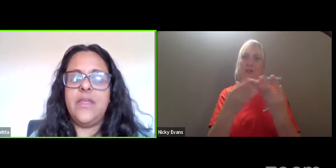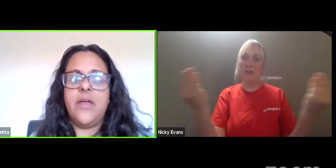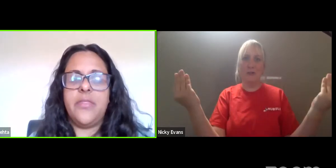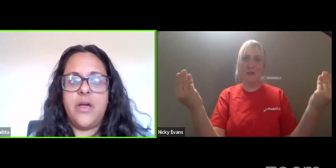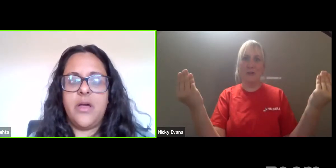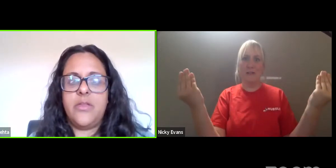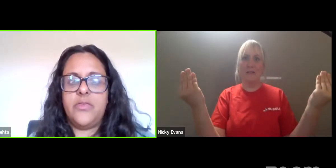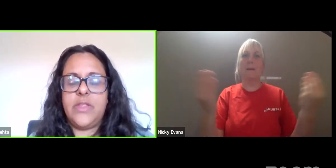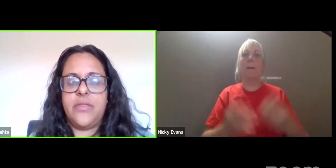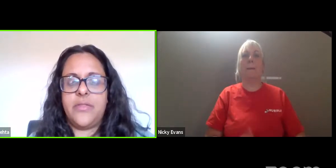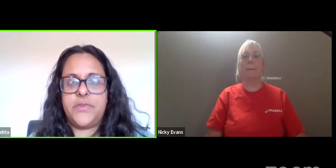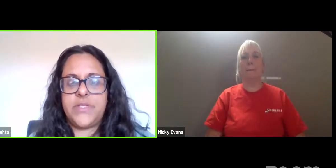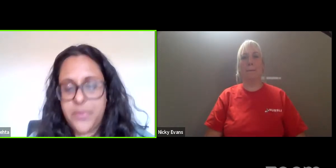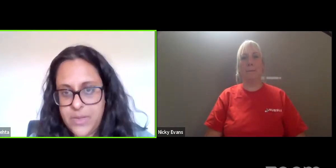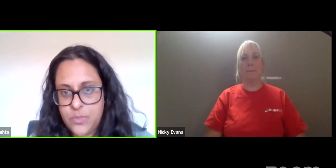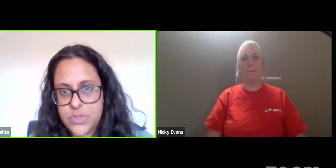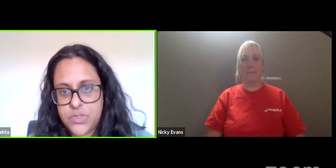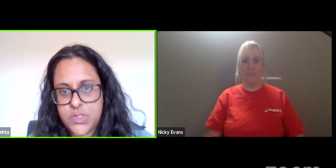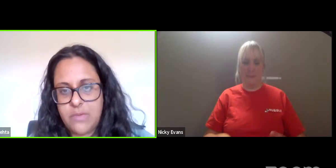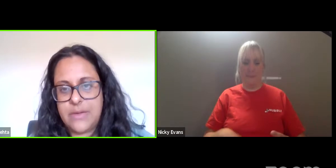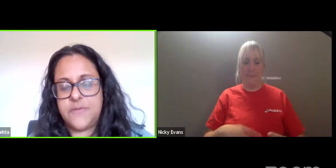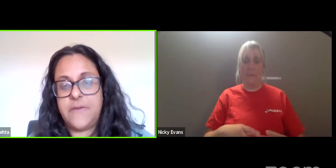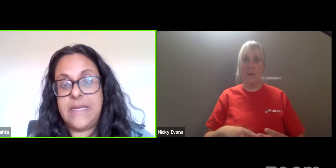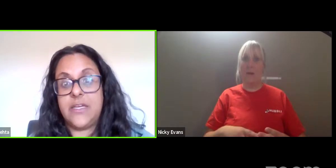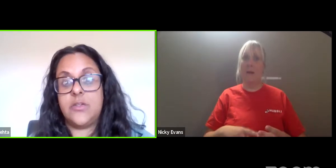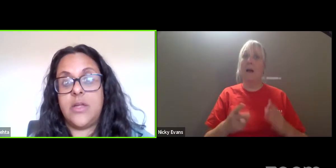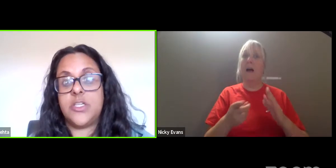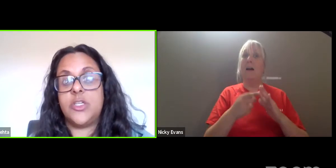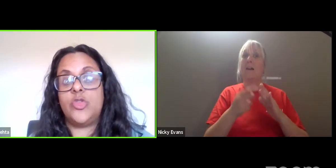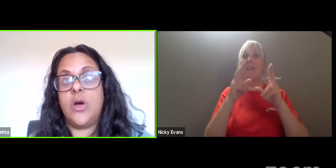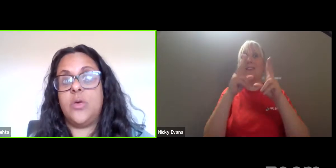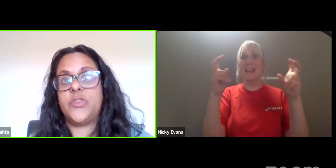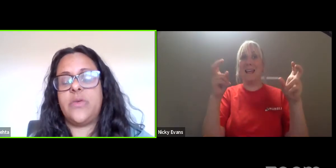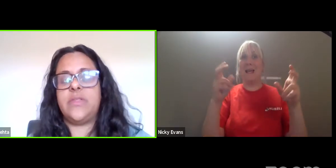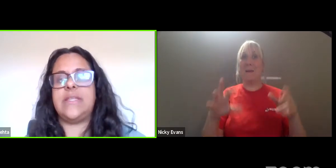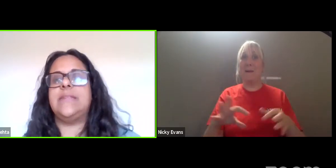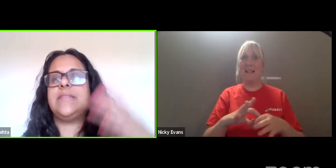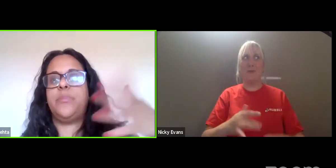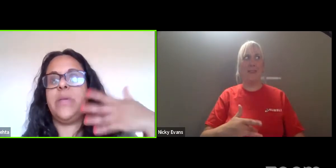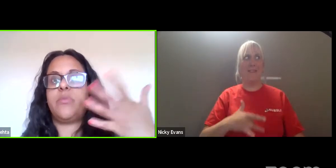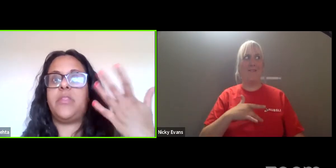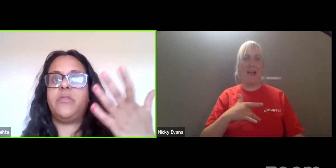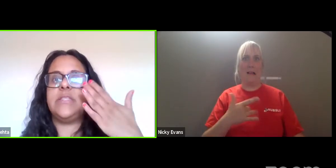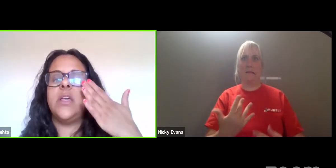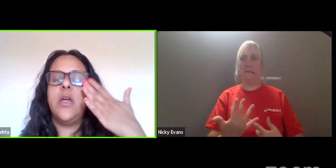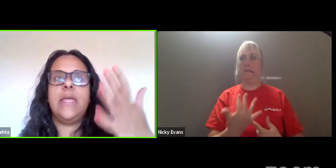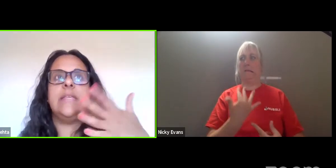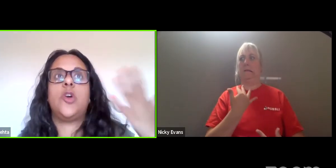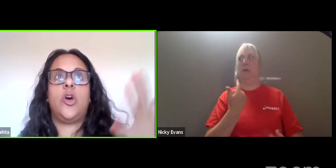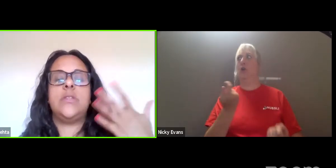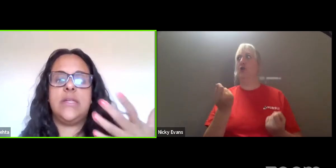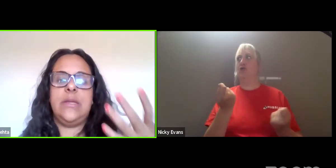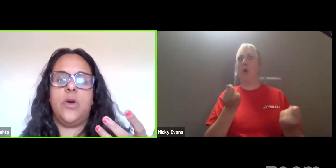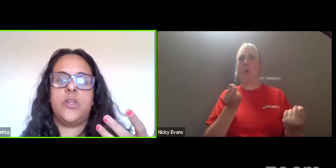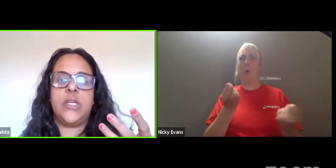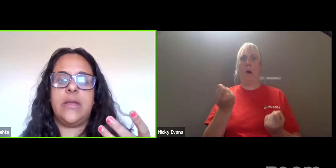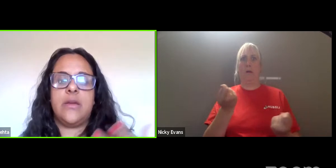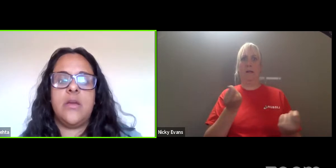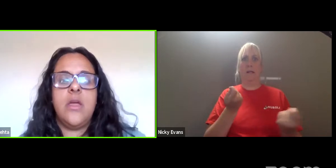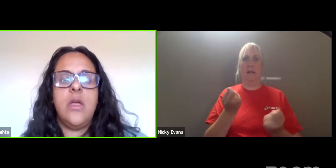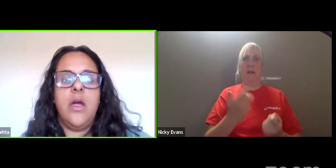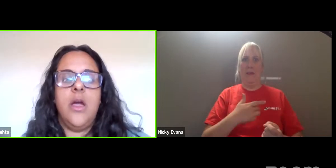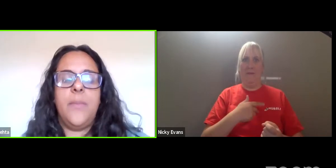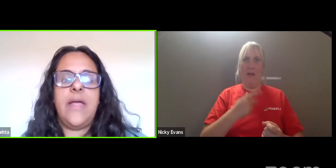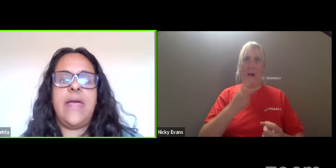And then the other sub-theme was also around feeling under control. So the sense that Big Brother is constantly